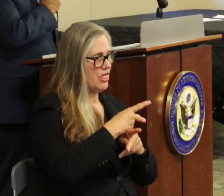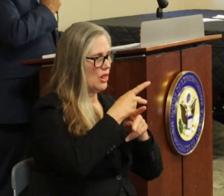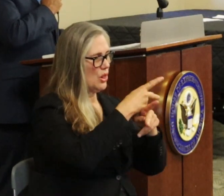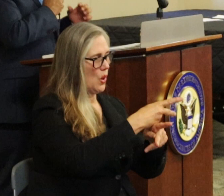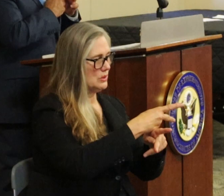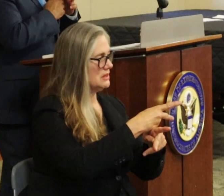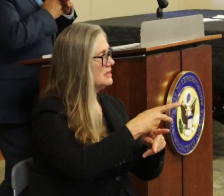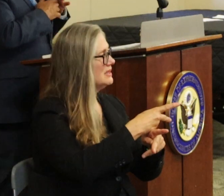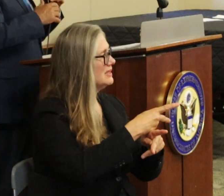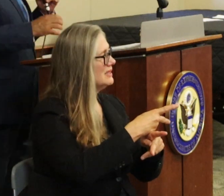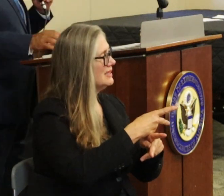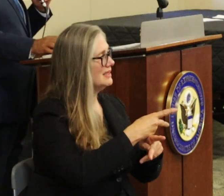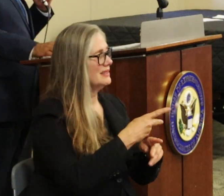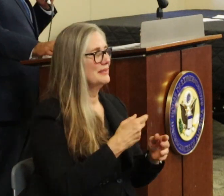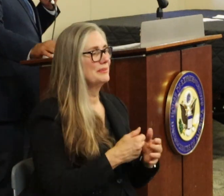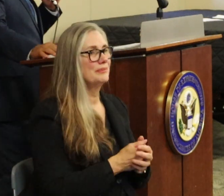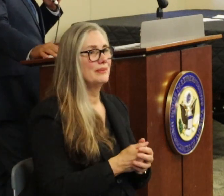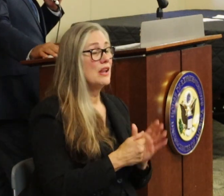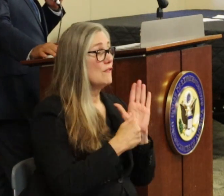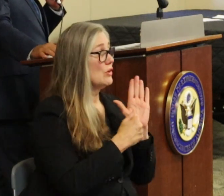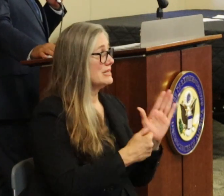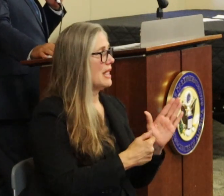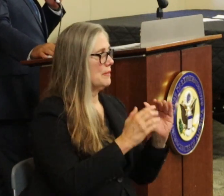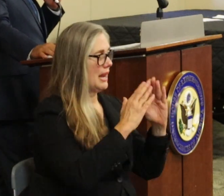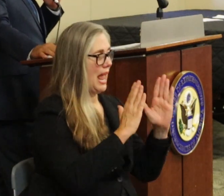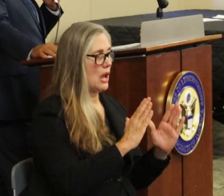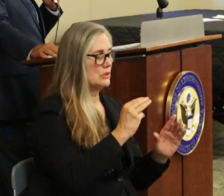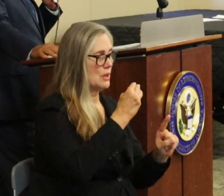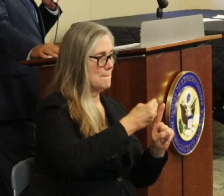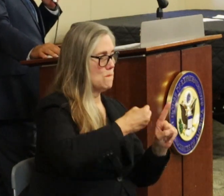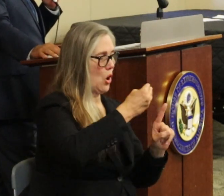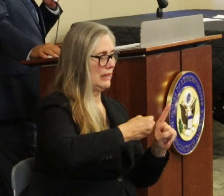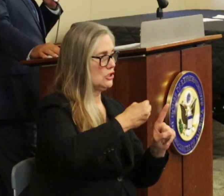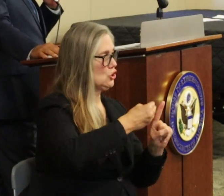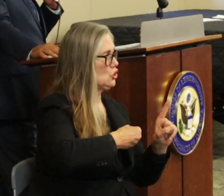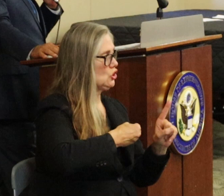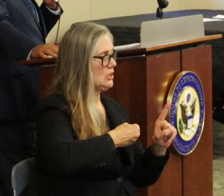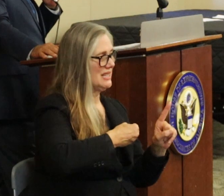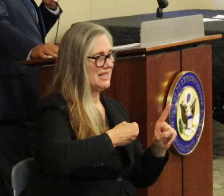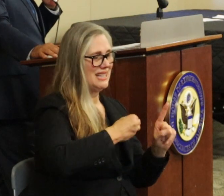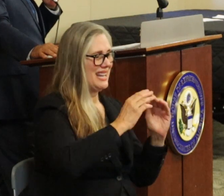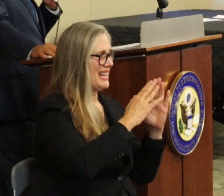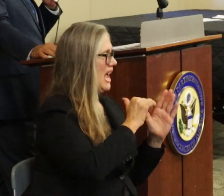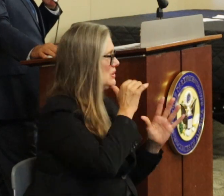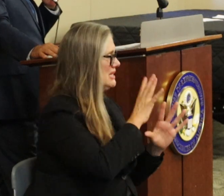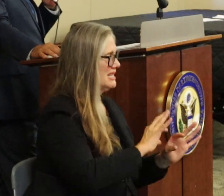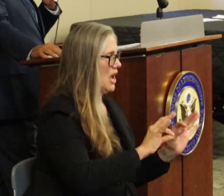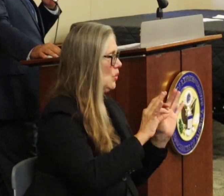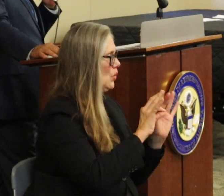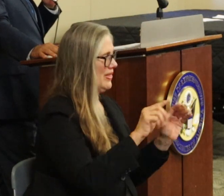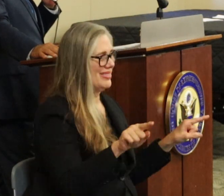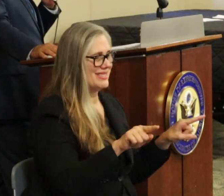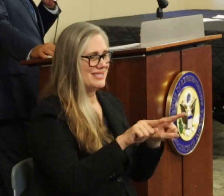the end, it's a lot like maybe mortgage loans, where a house doesn't end up being worth what you had to take the loan out to